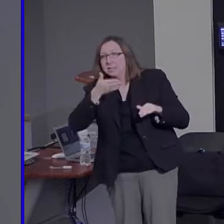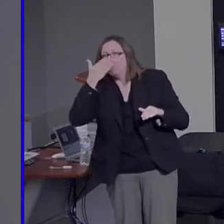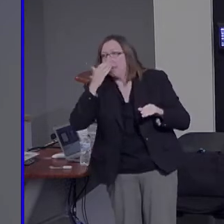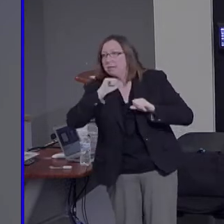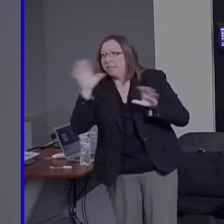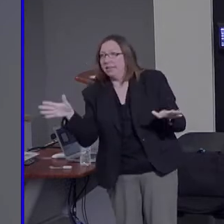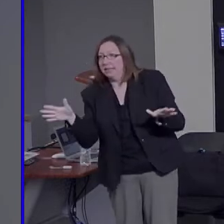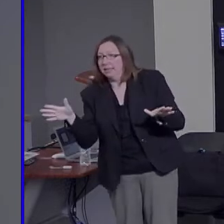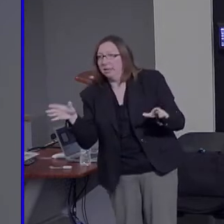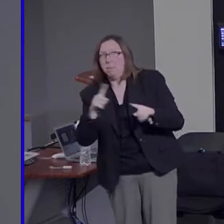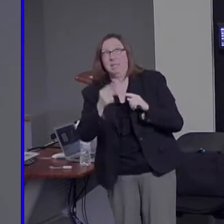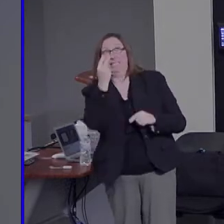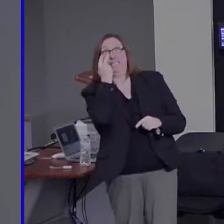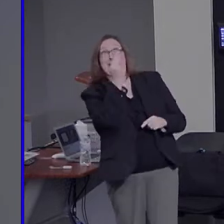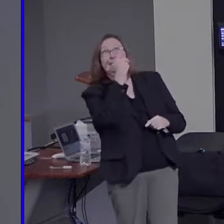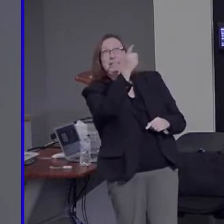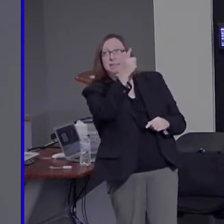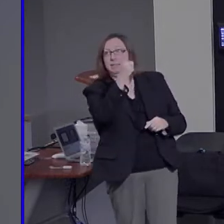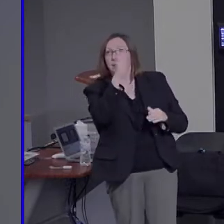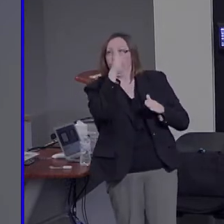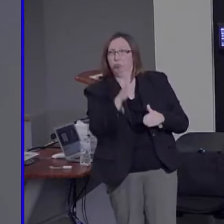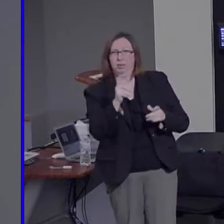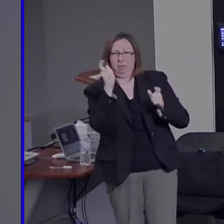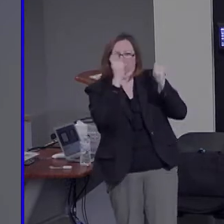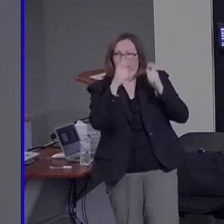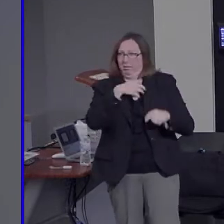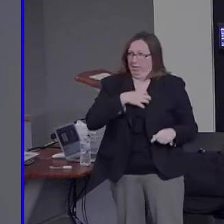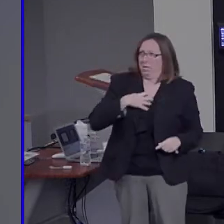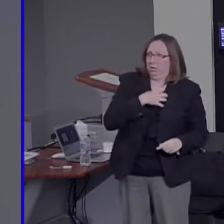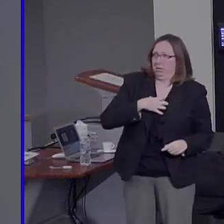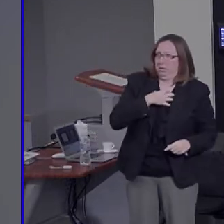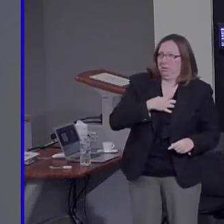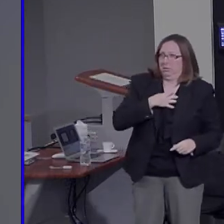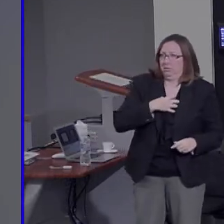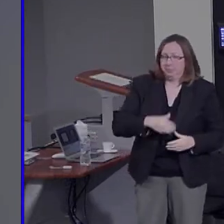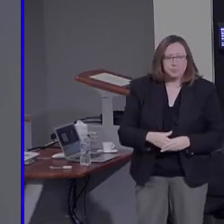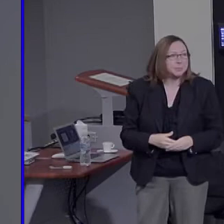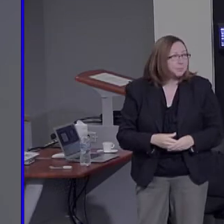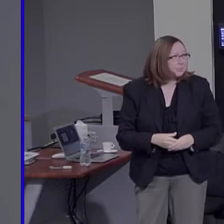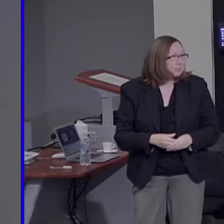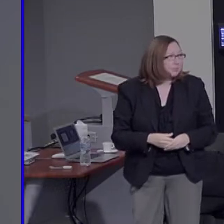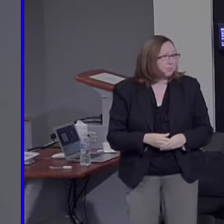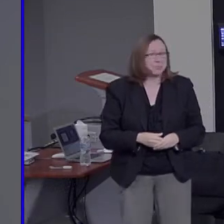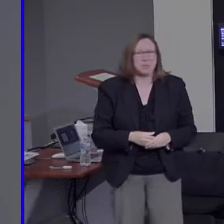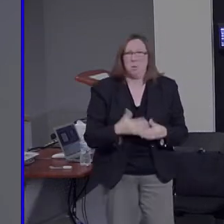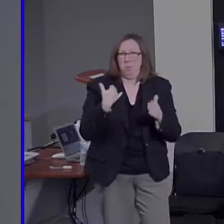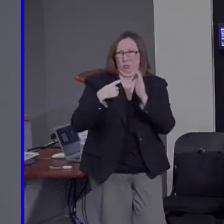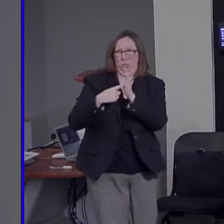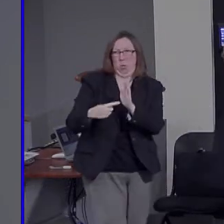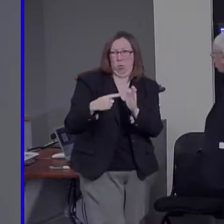person, but he is expressing disgust in his face. Now the results.